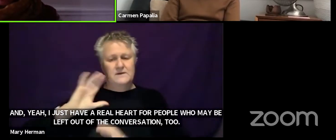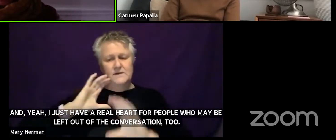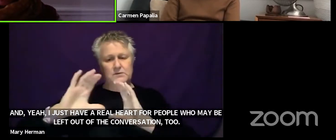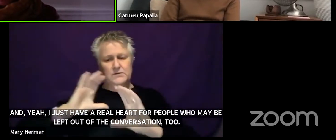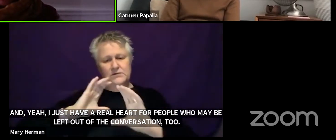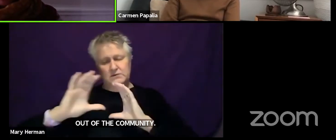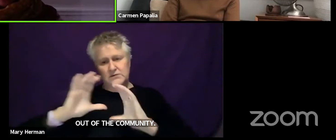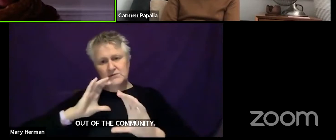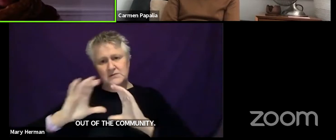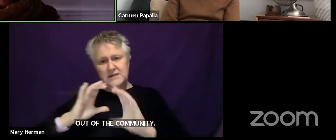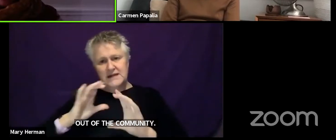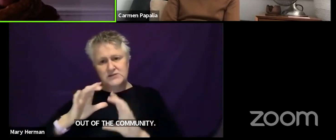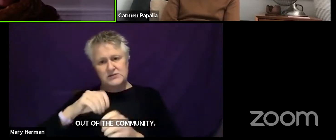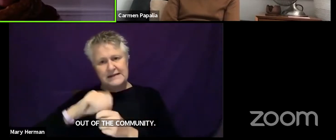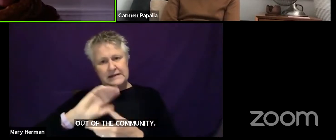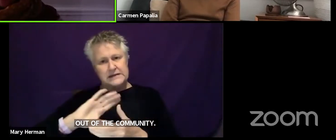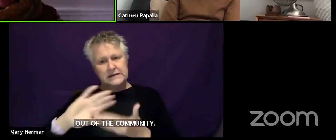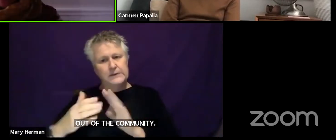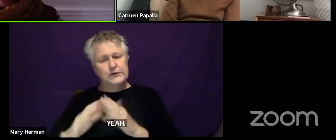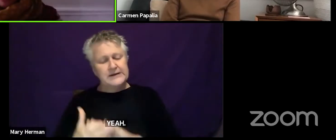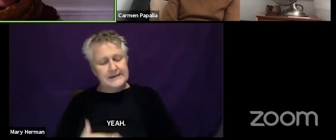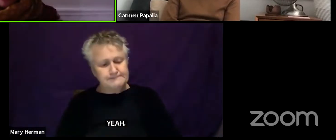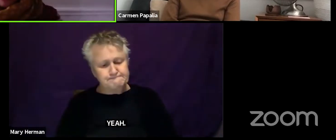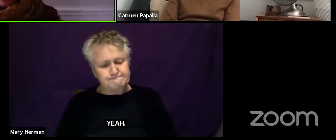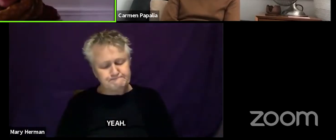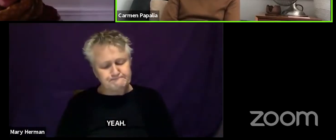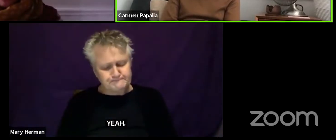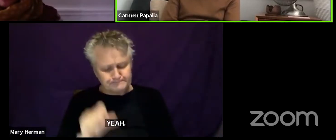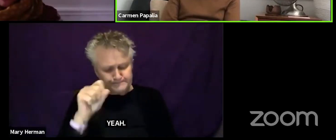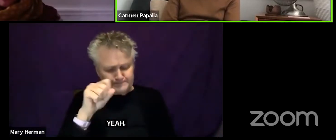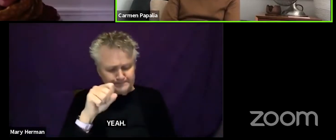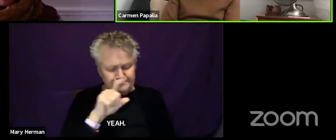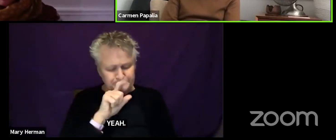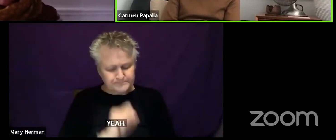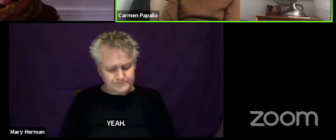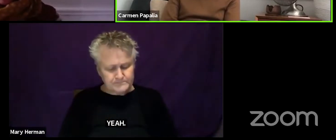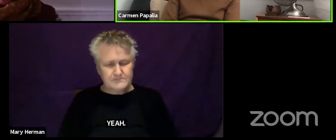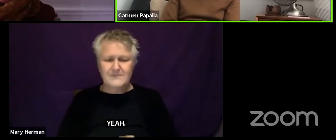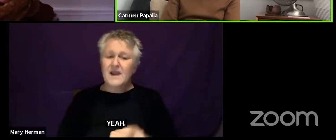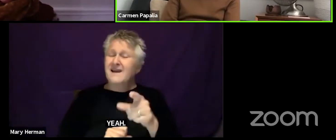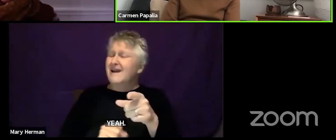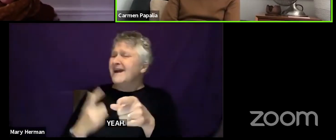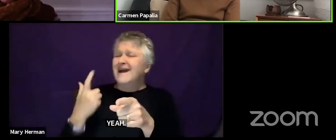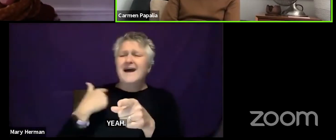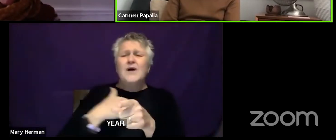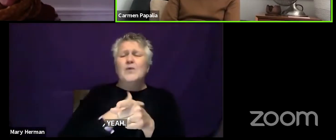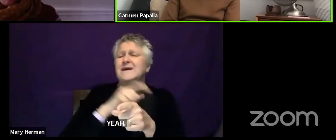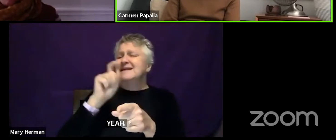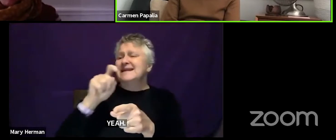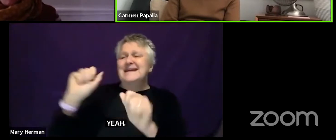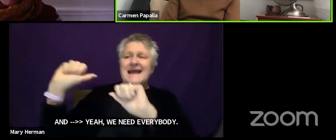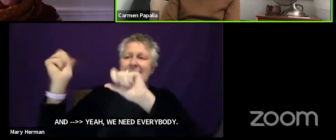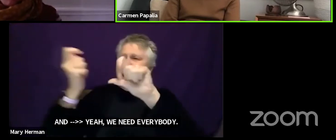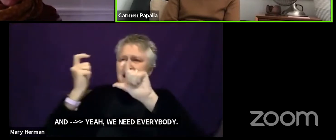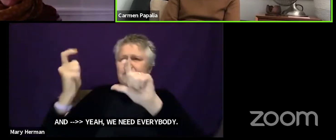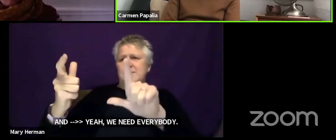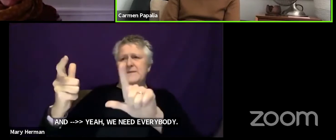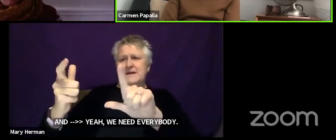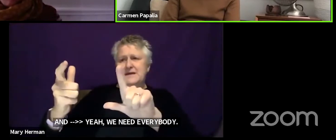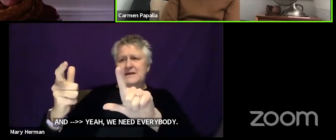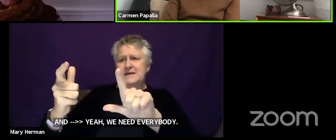Yeah. And Yeah, we need everybody. We need everybody. Like I think that's why